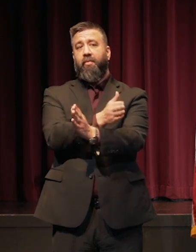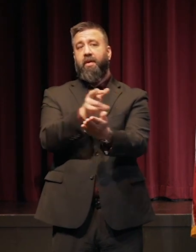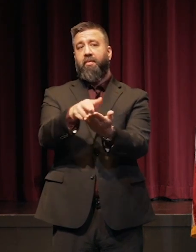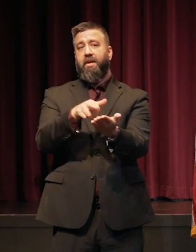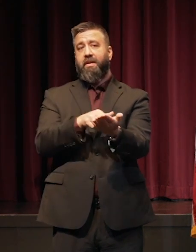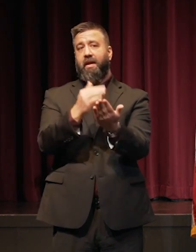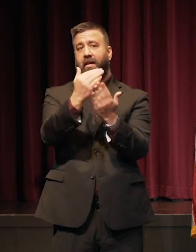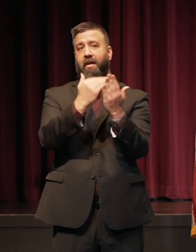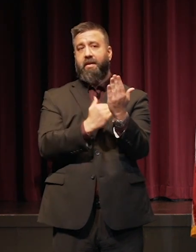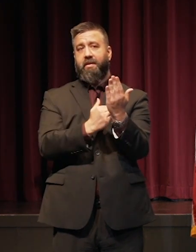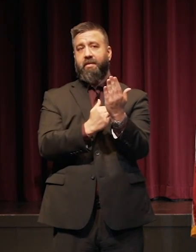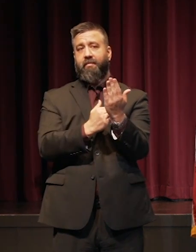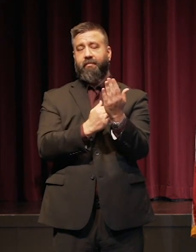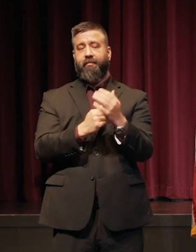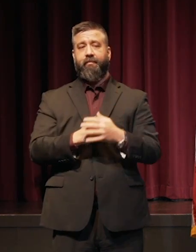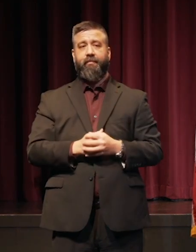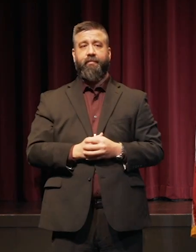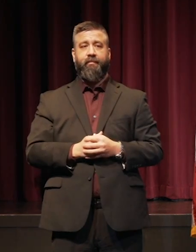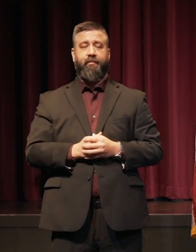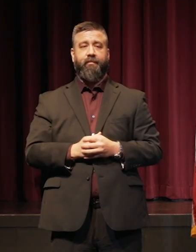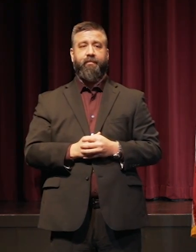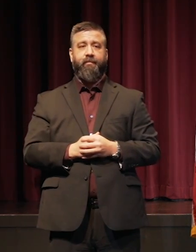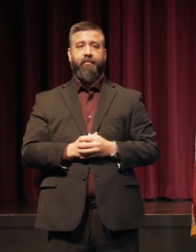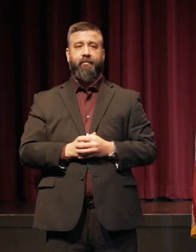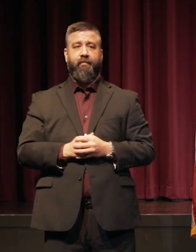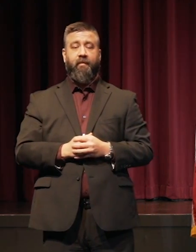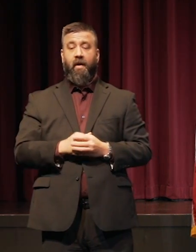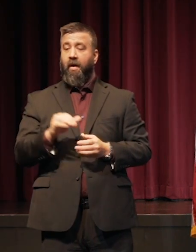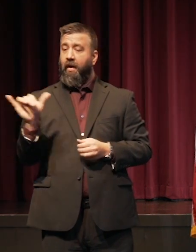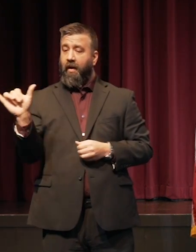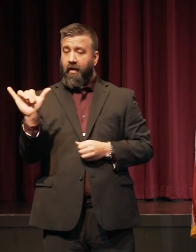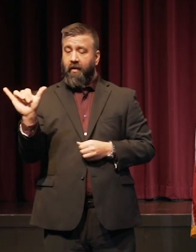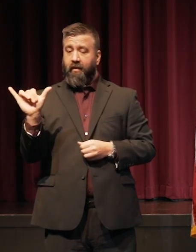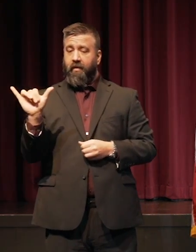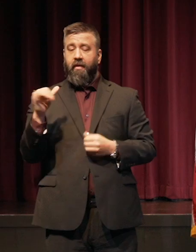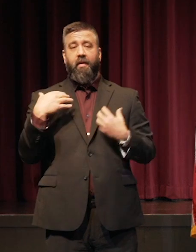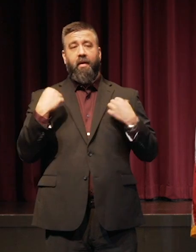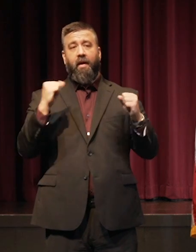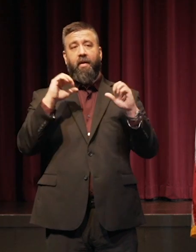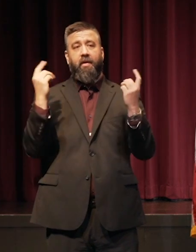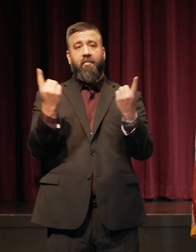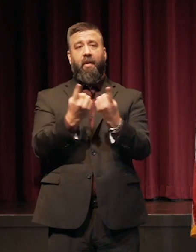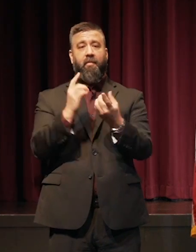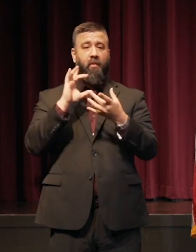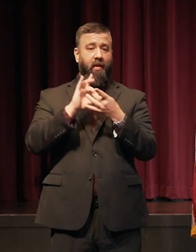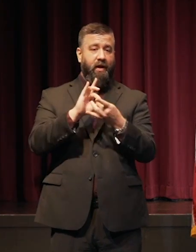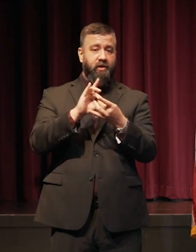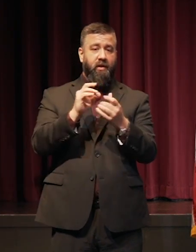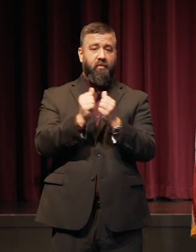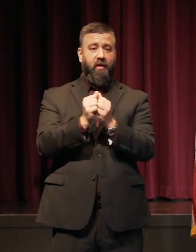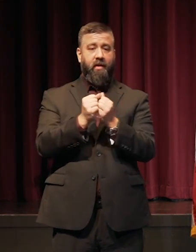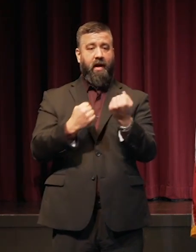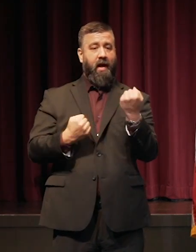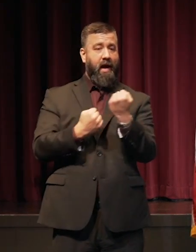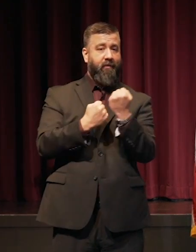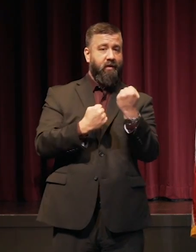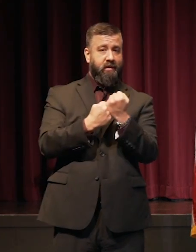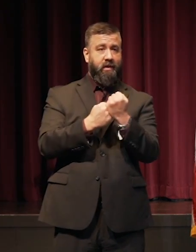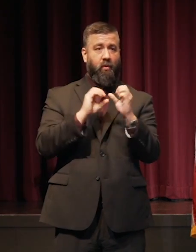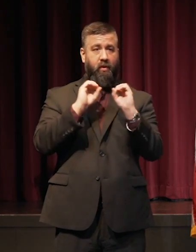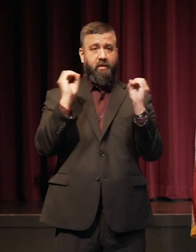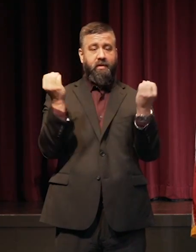list without a computer. In addition, the health department has relationships with advocacy